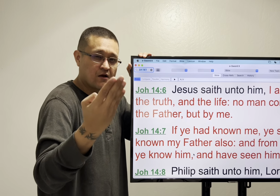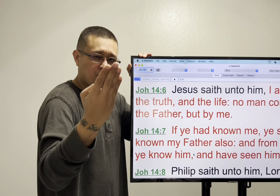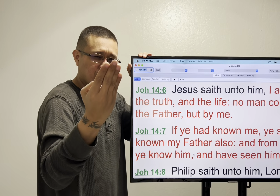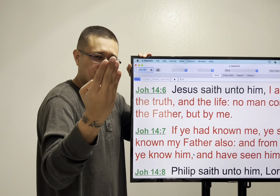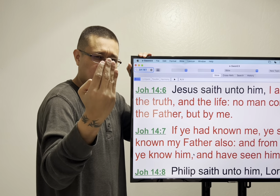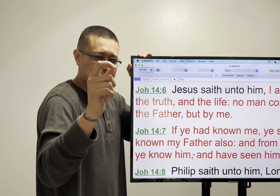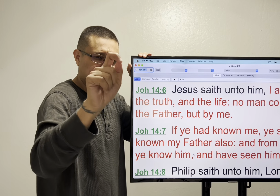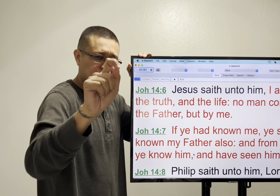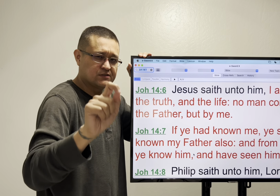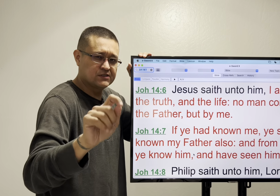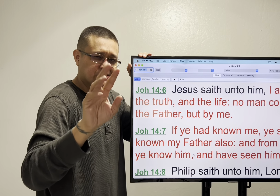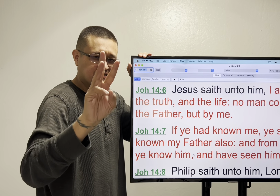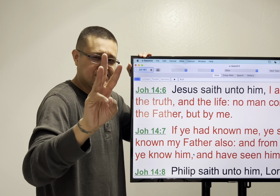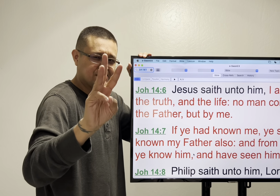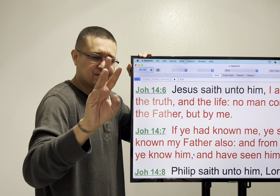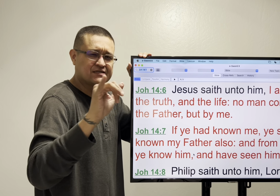So in John 14 and 6,